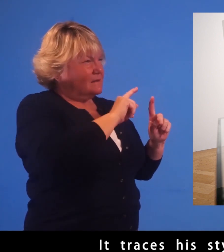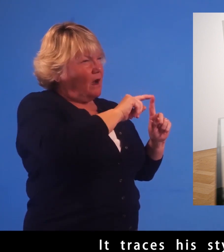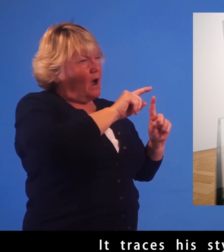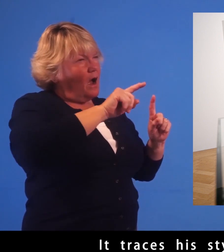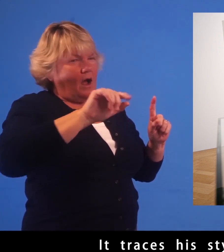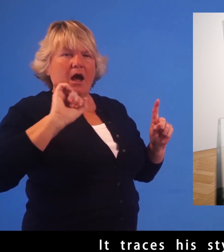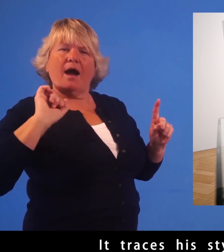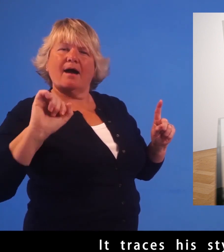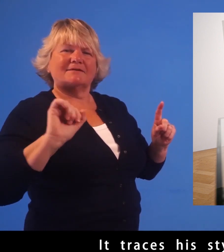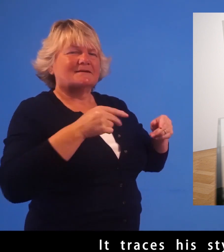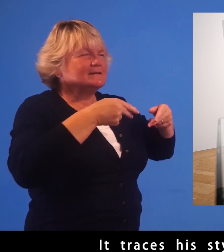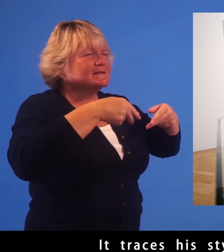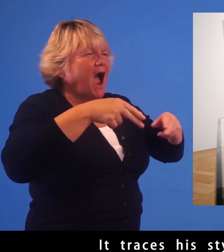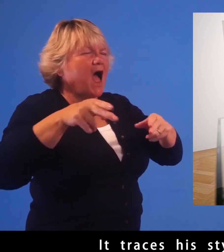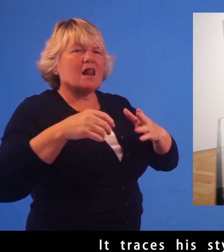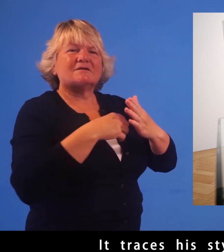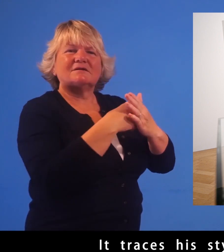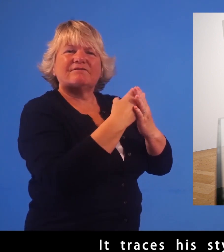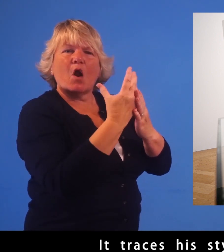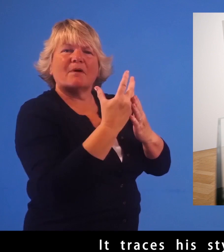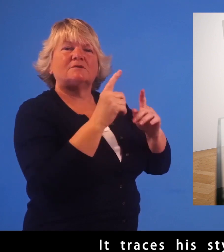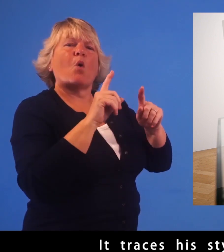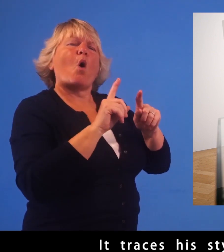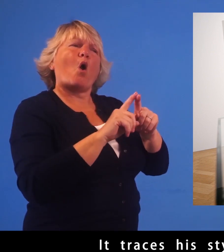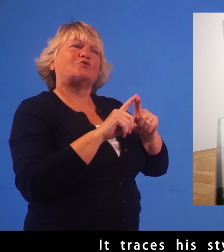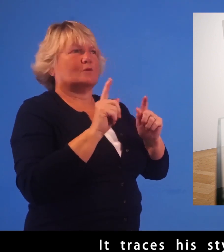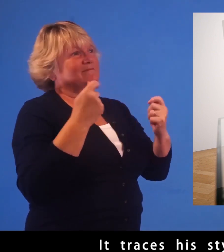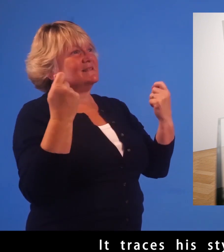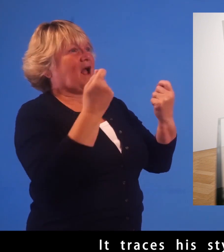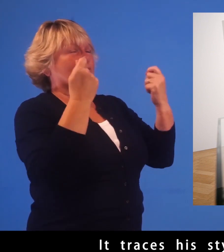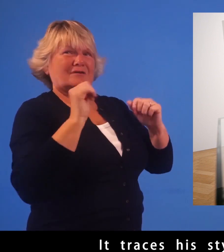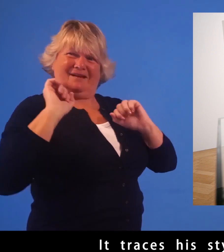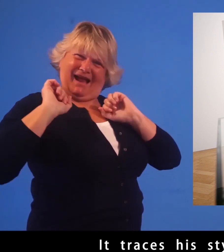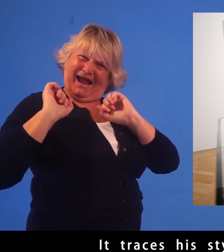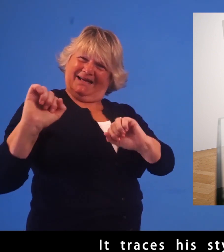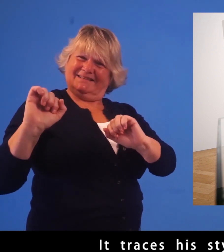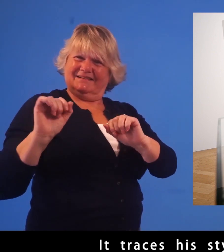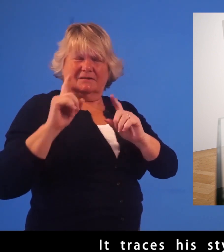It traces his stylistic development and celebrates his creative versatility.